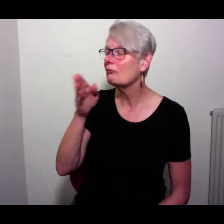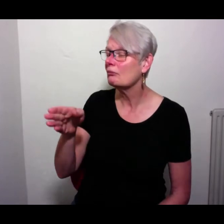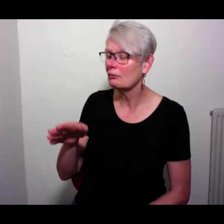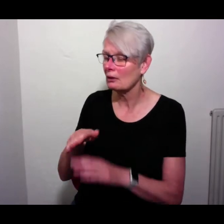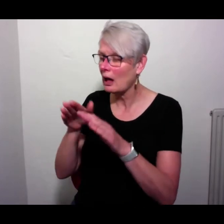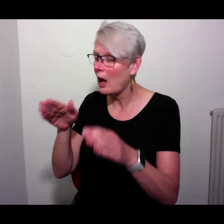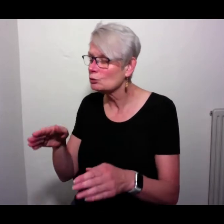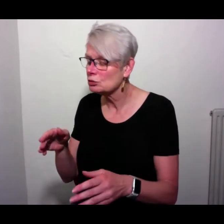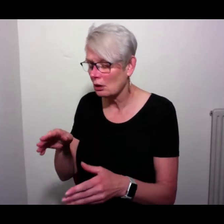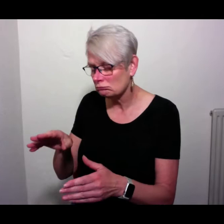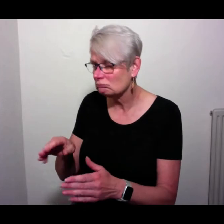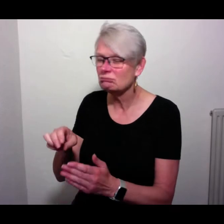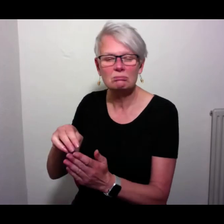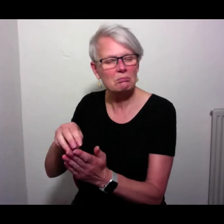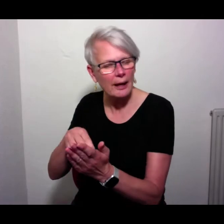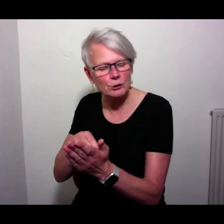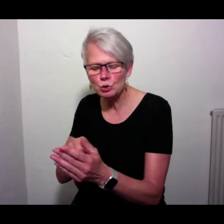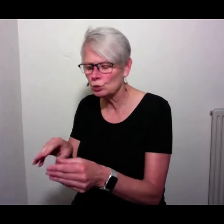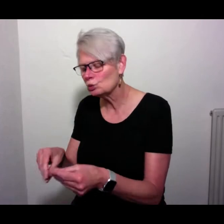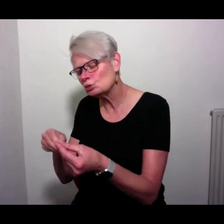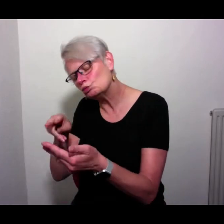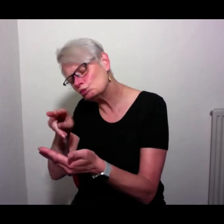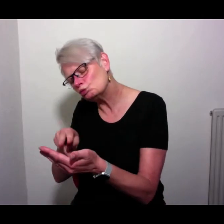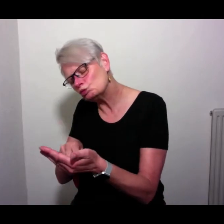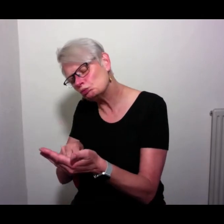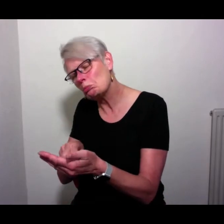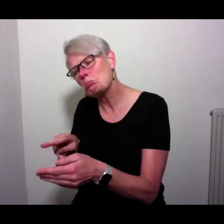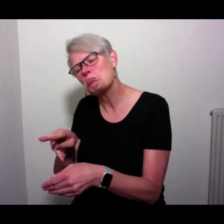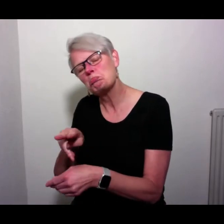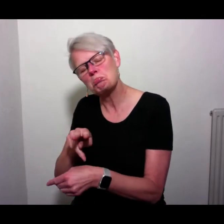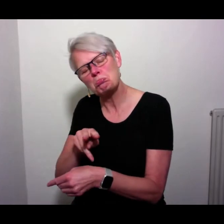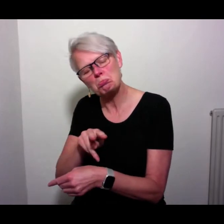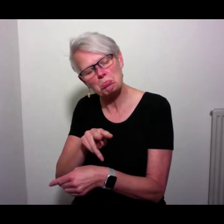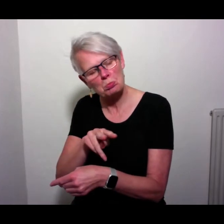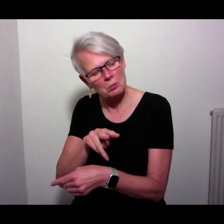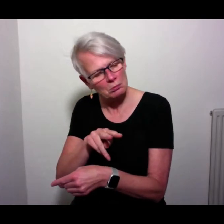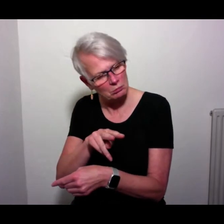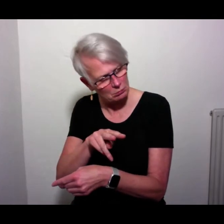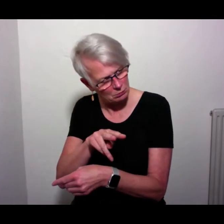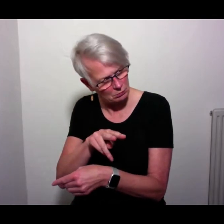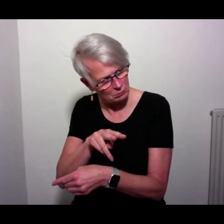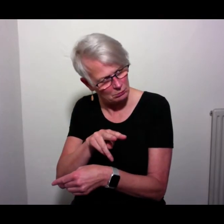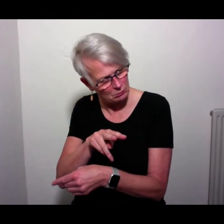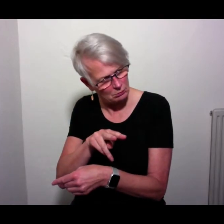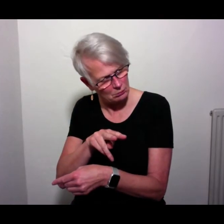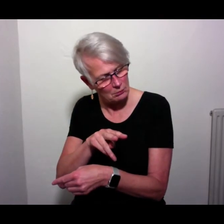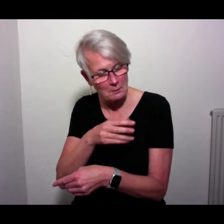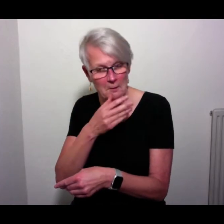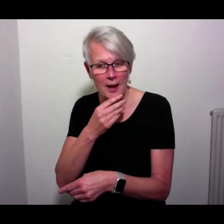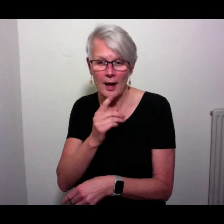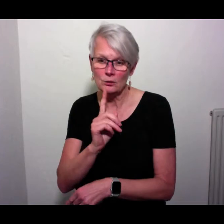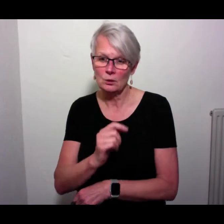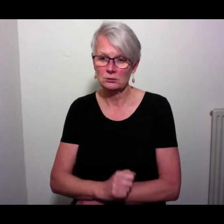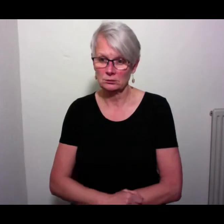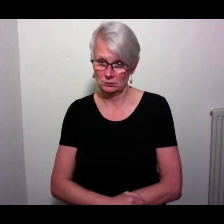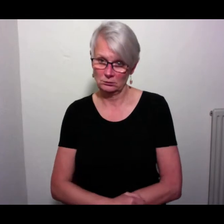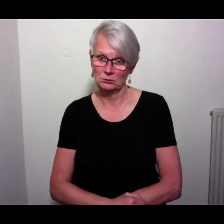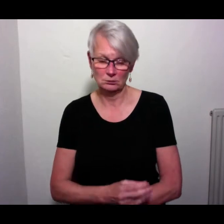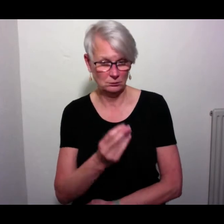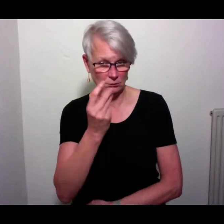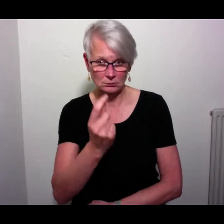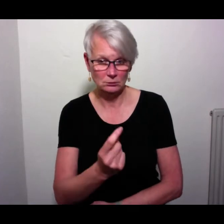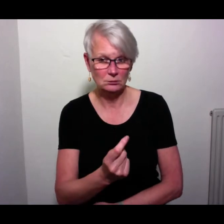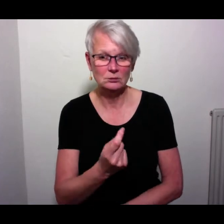thought. I'm at the counter, looking at the menu, and then I absently glanced back over at him again, and in that